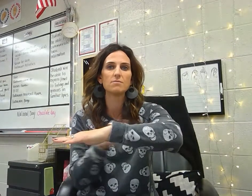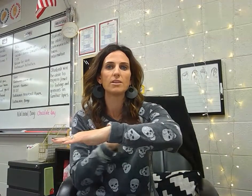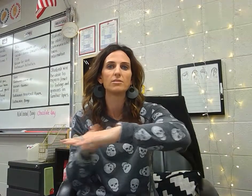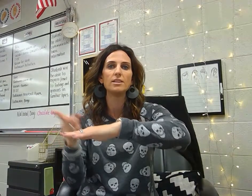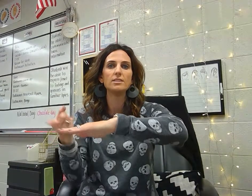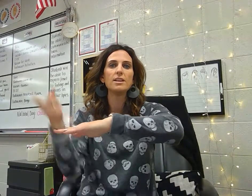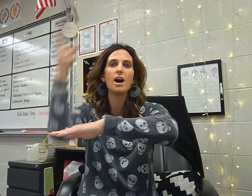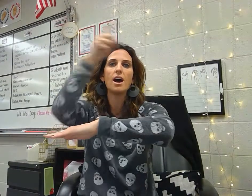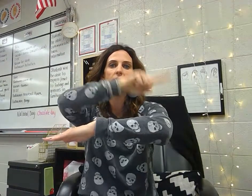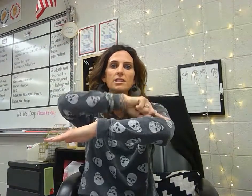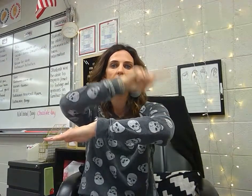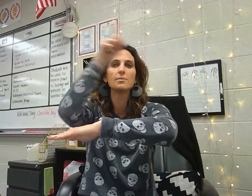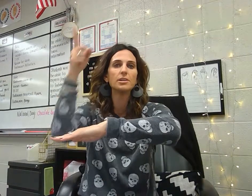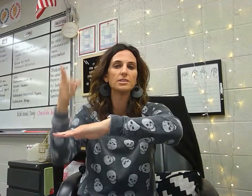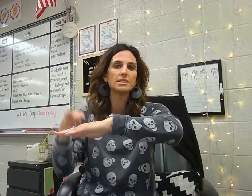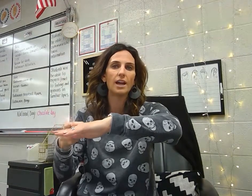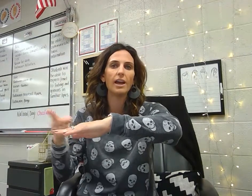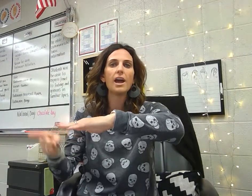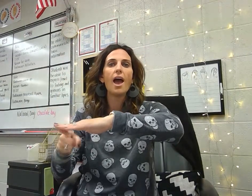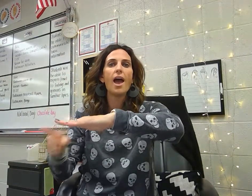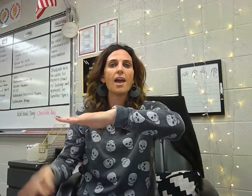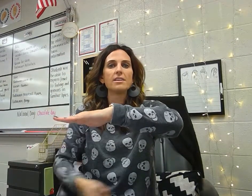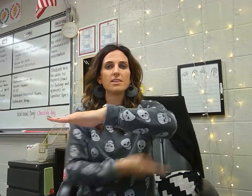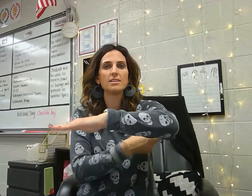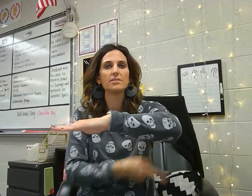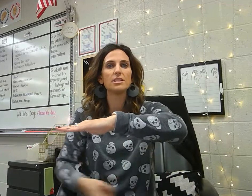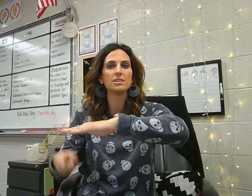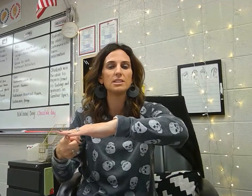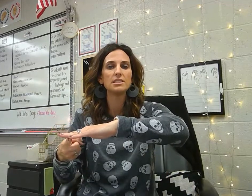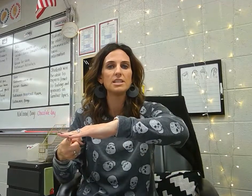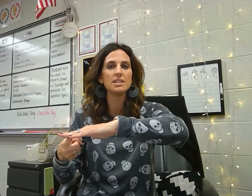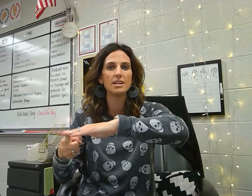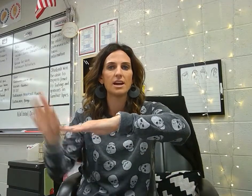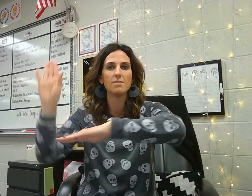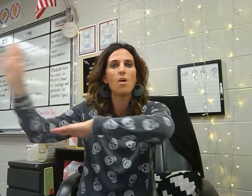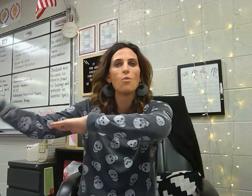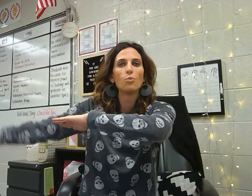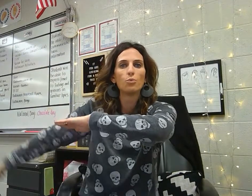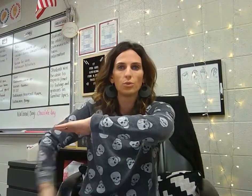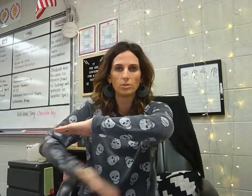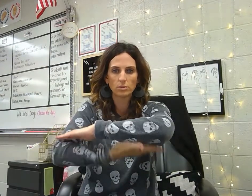my horizon. Anything up here is day. Anything down here is the nighttime.